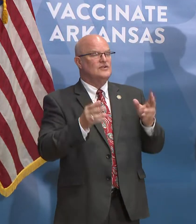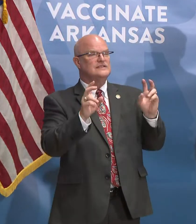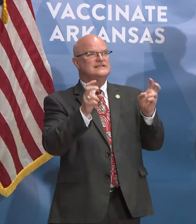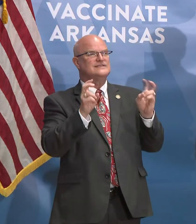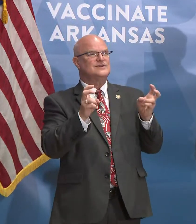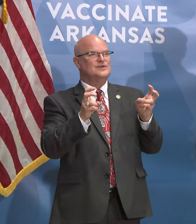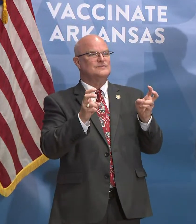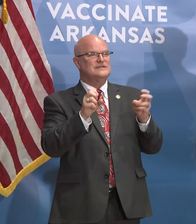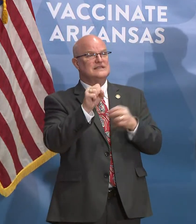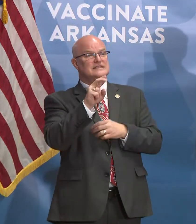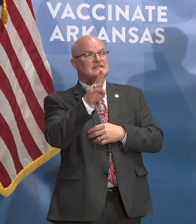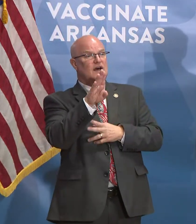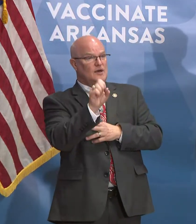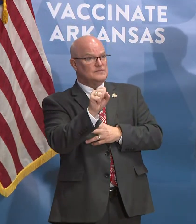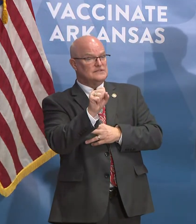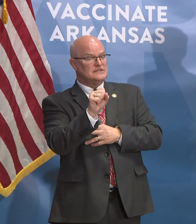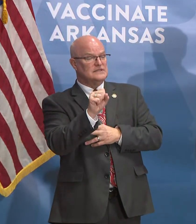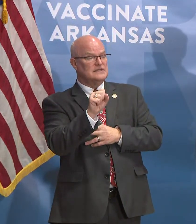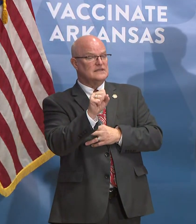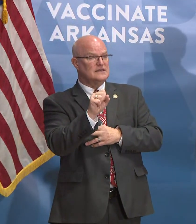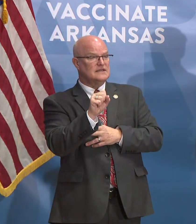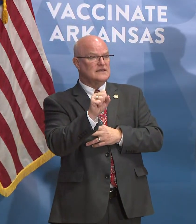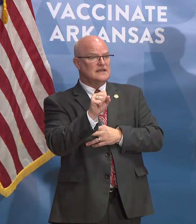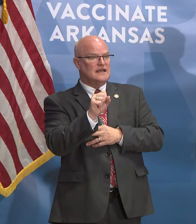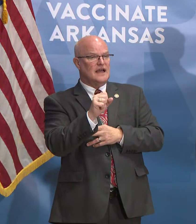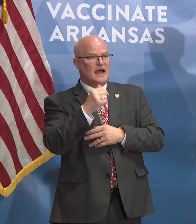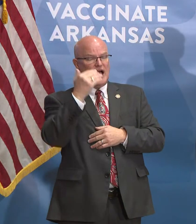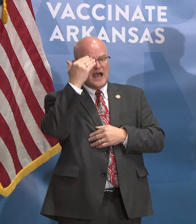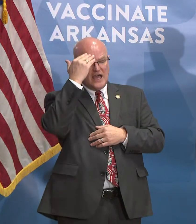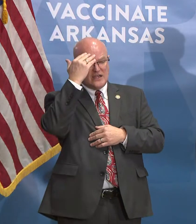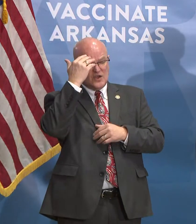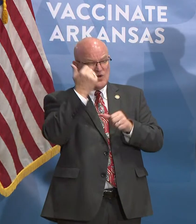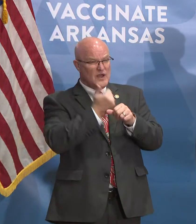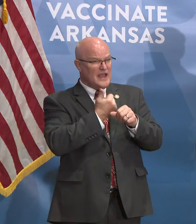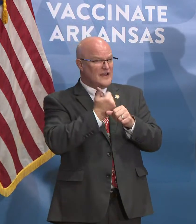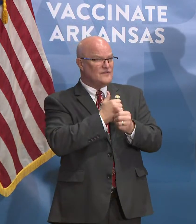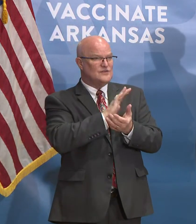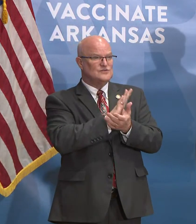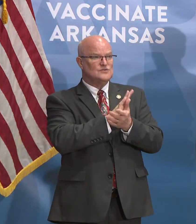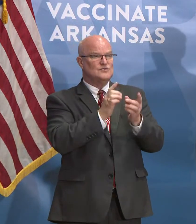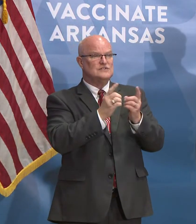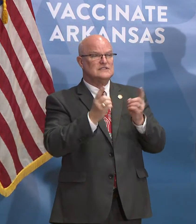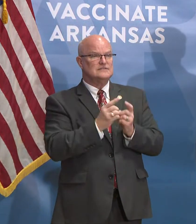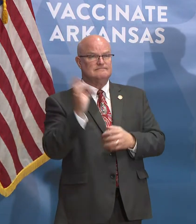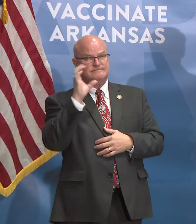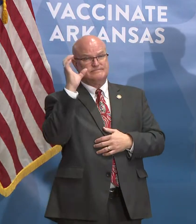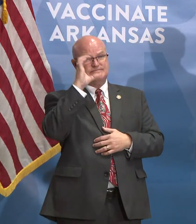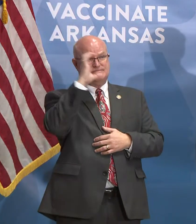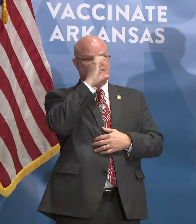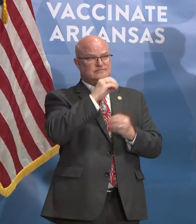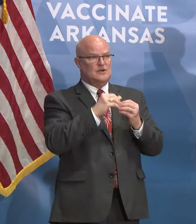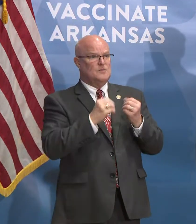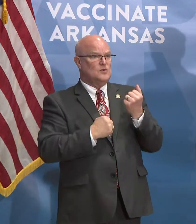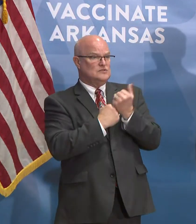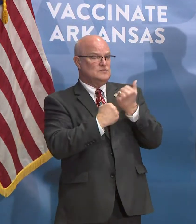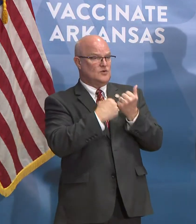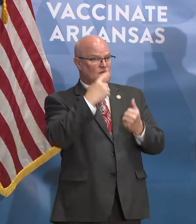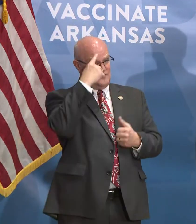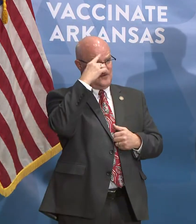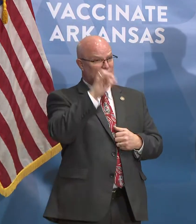terms of substitutes, and I know that every school district is seeking additional support for